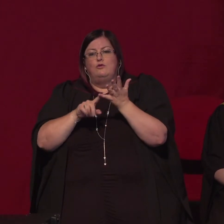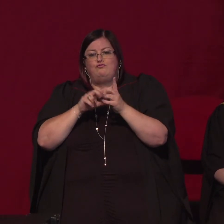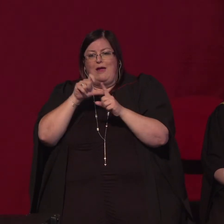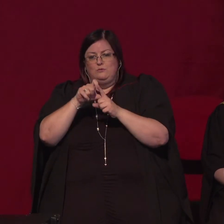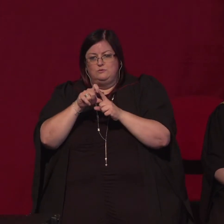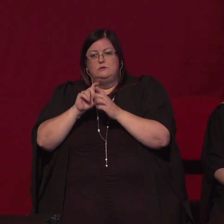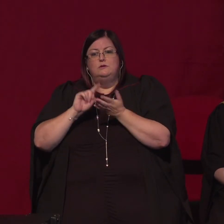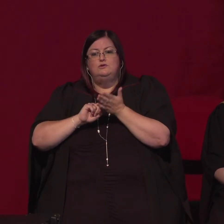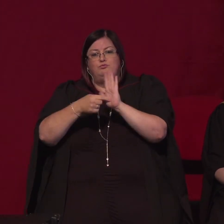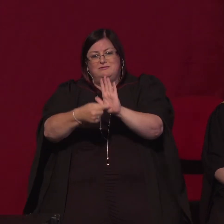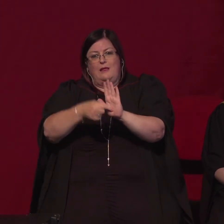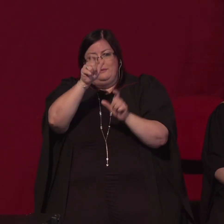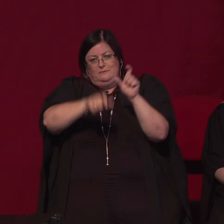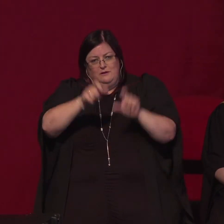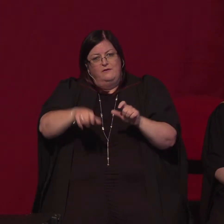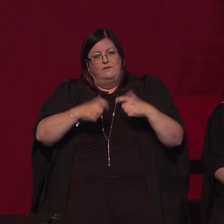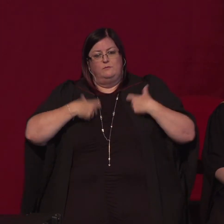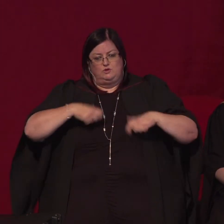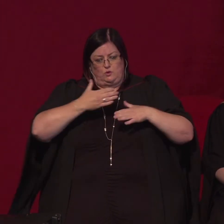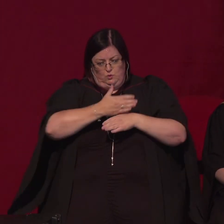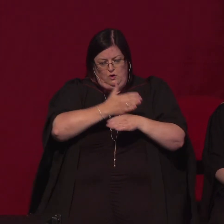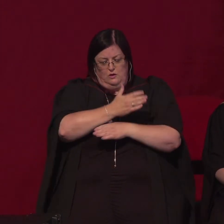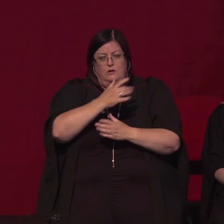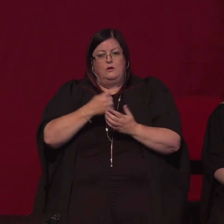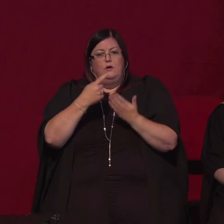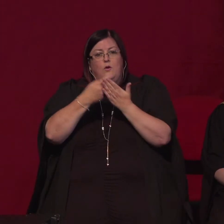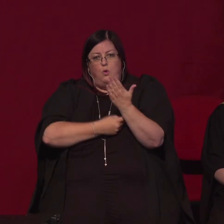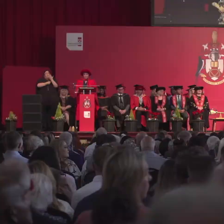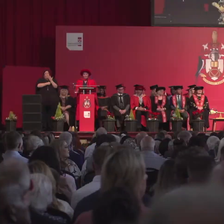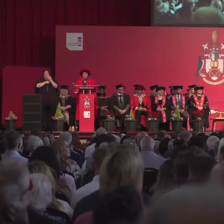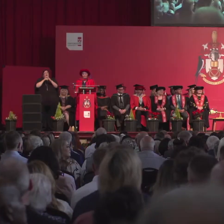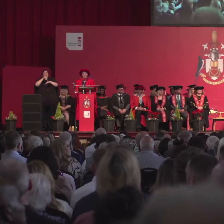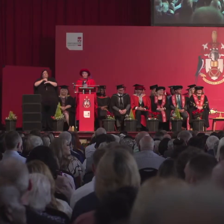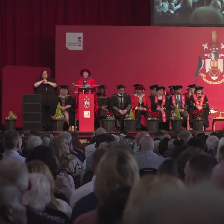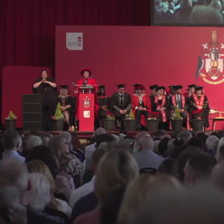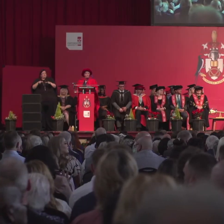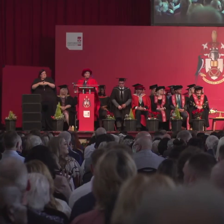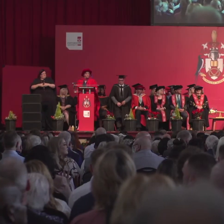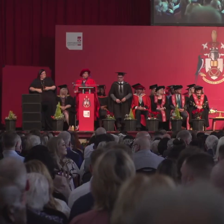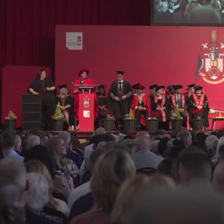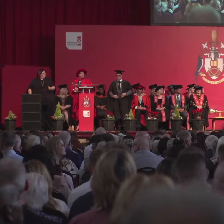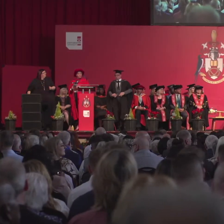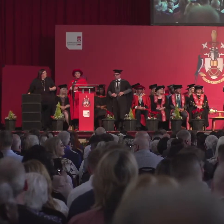from the Department of Social Work, Law and Criminology.